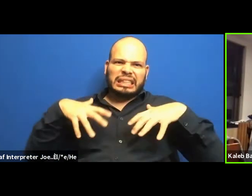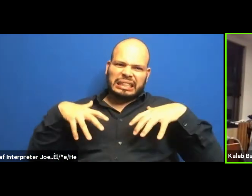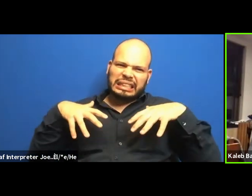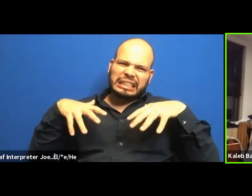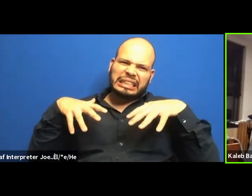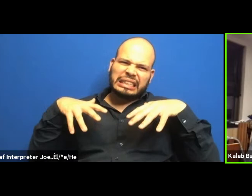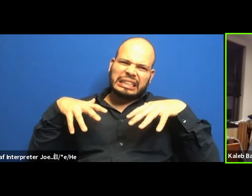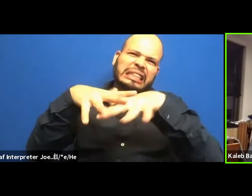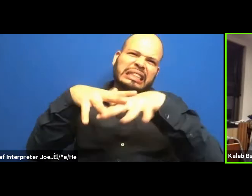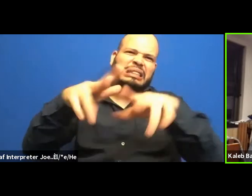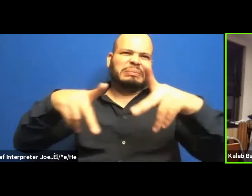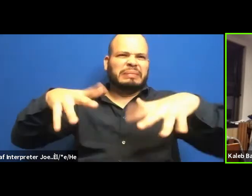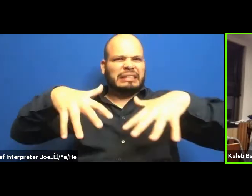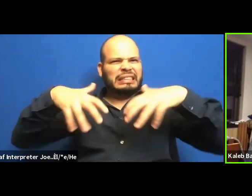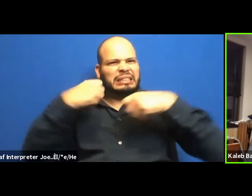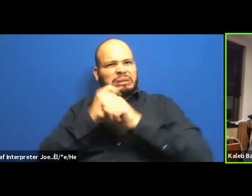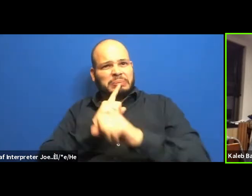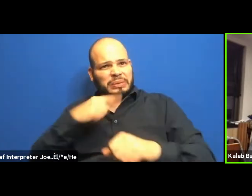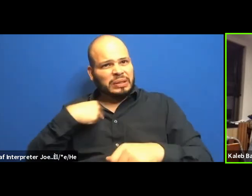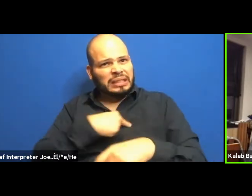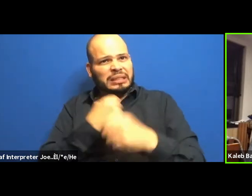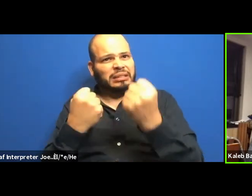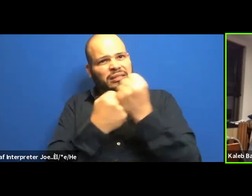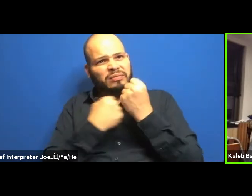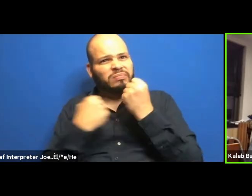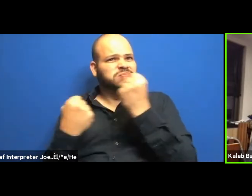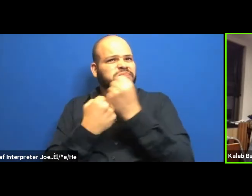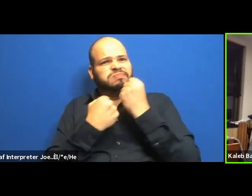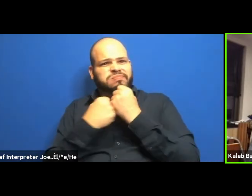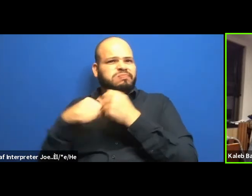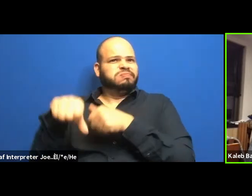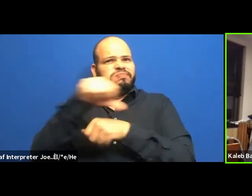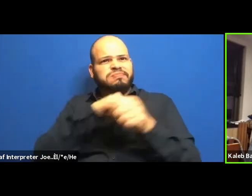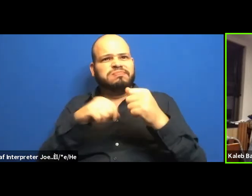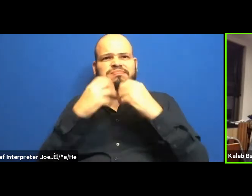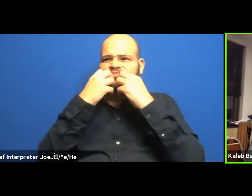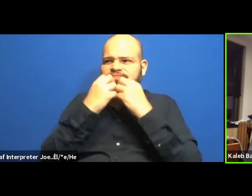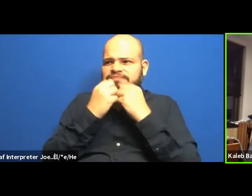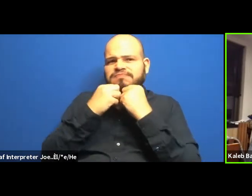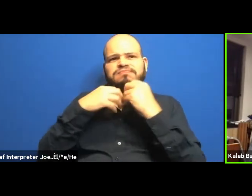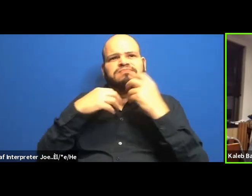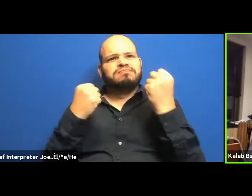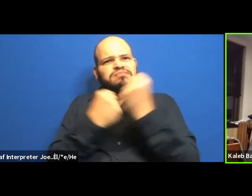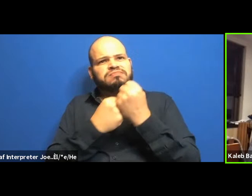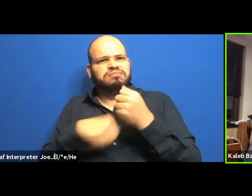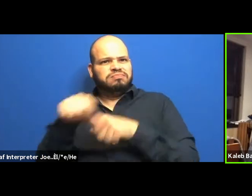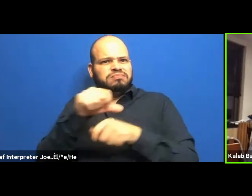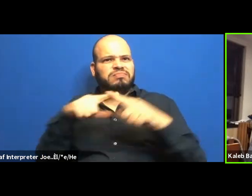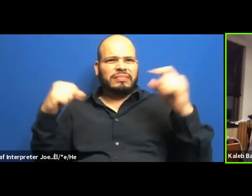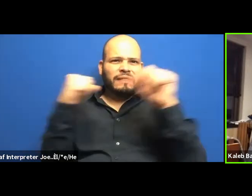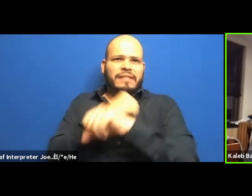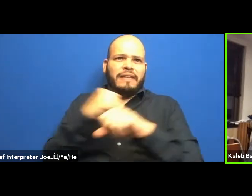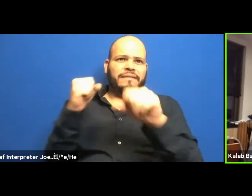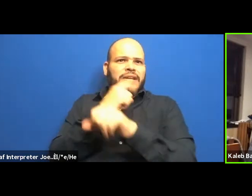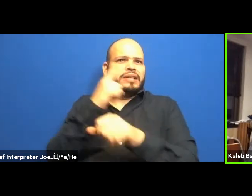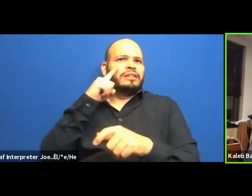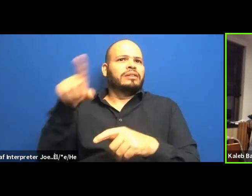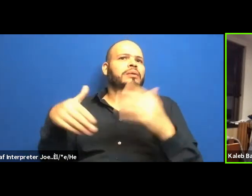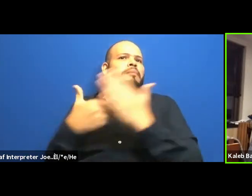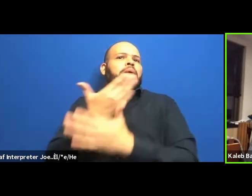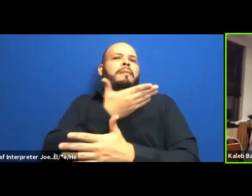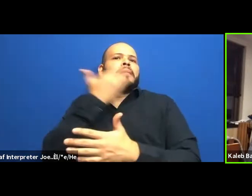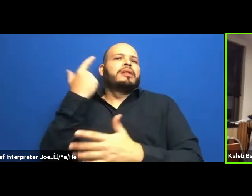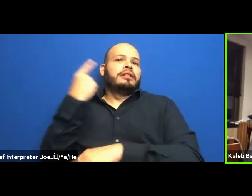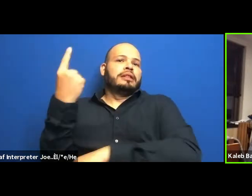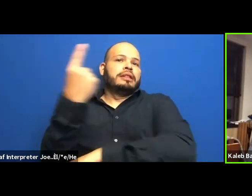for revolution? There's an old African saying that a shield cannot be built in a time of war. How are